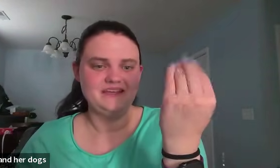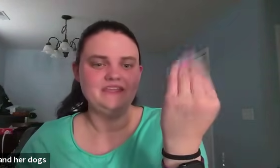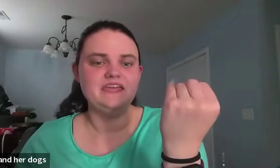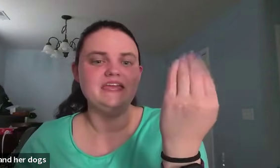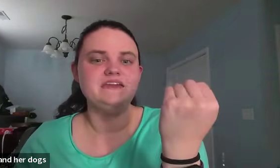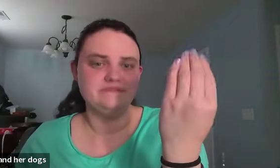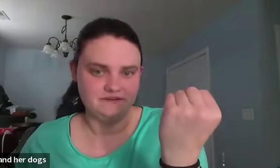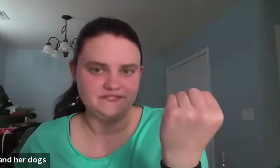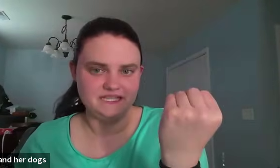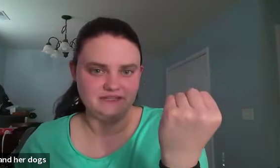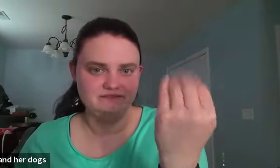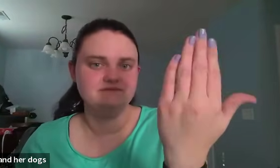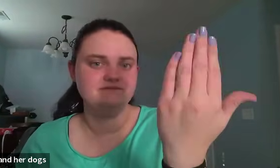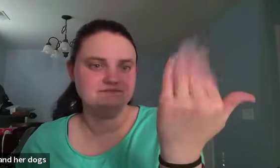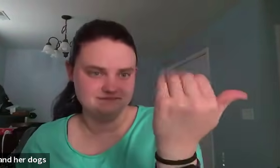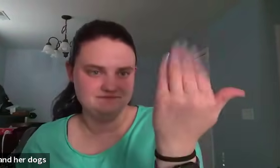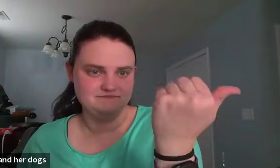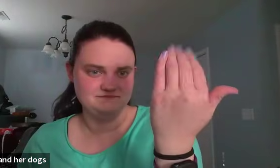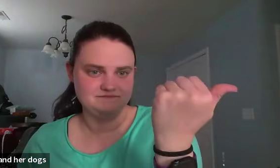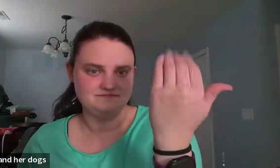and then 15.